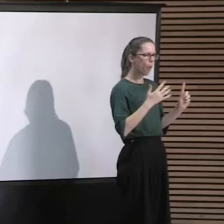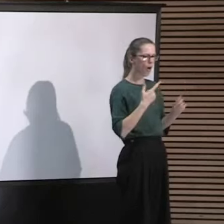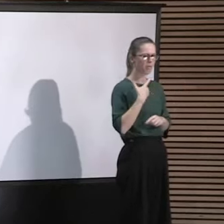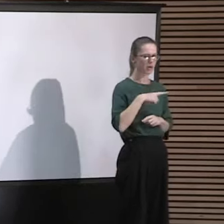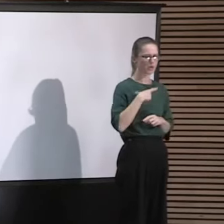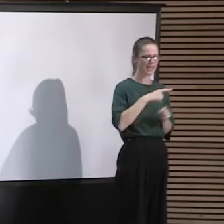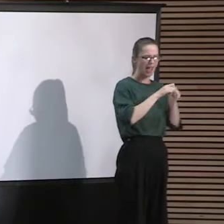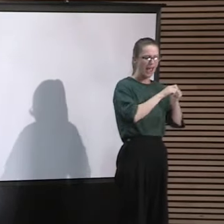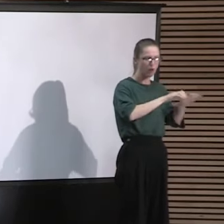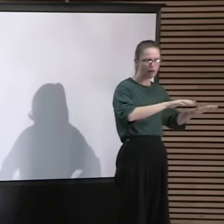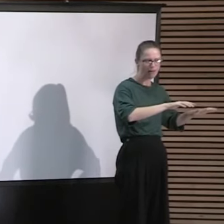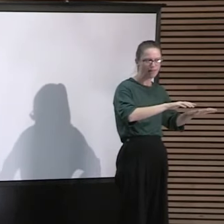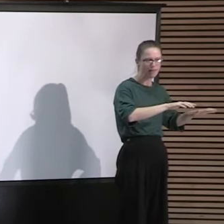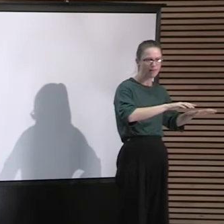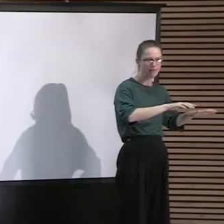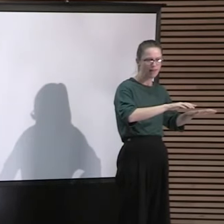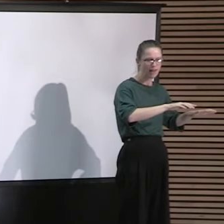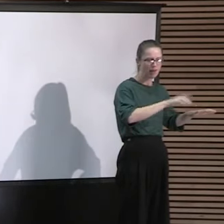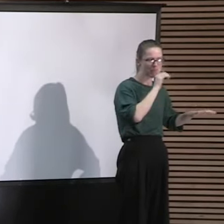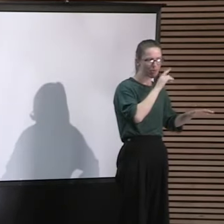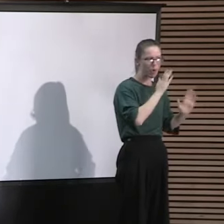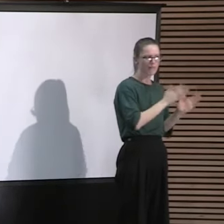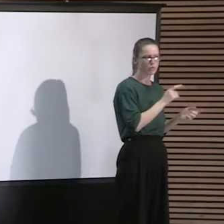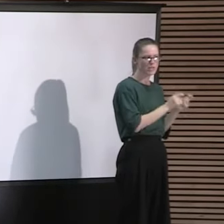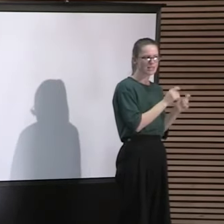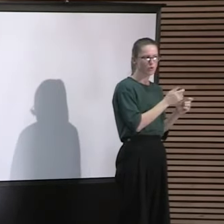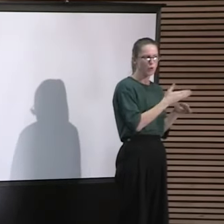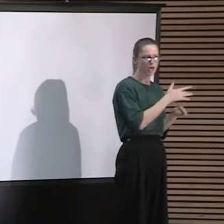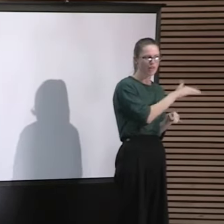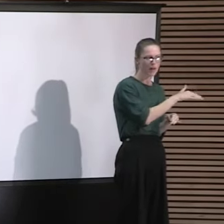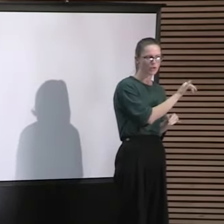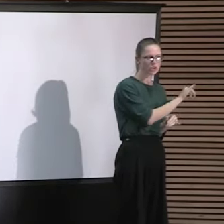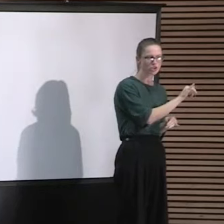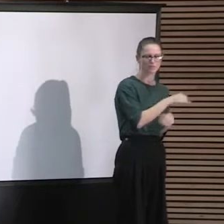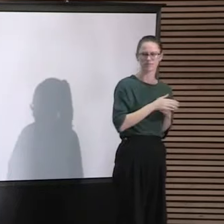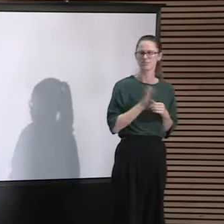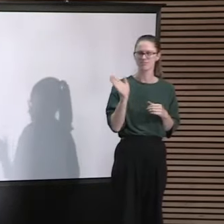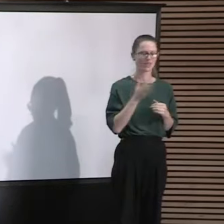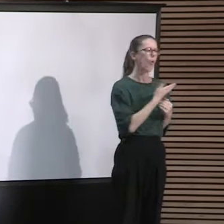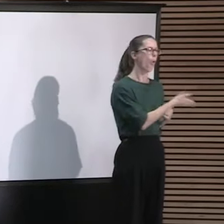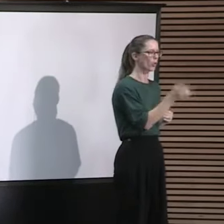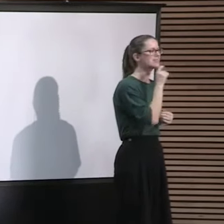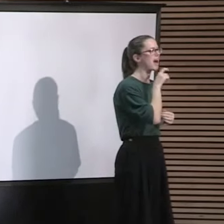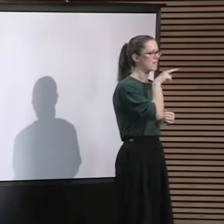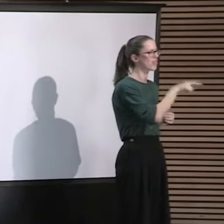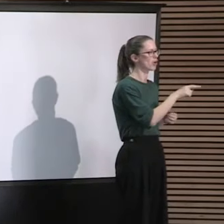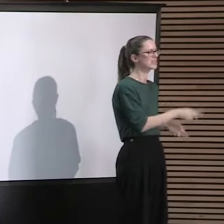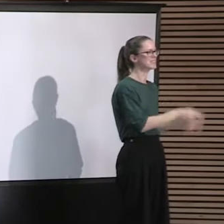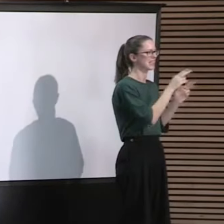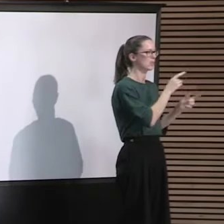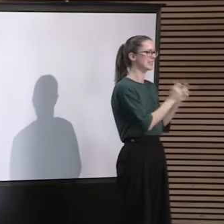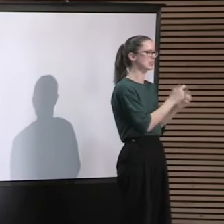was an outbreak and there was mandatory testing in the border facilities? Everybody at that facility was tested on the 13th. So